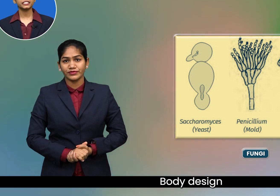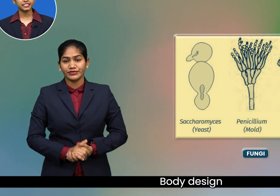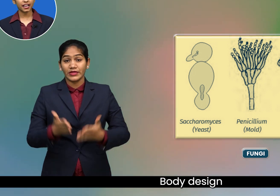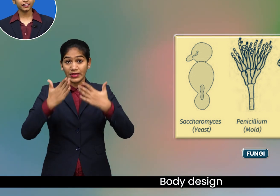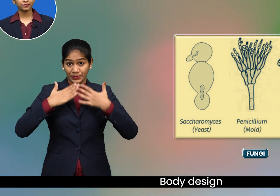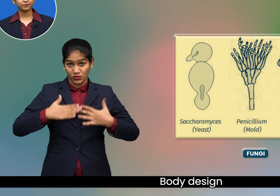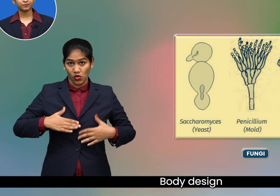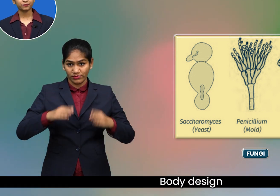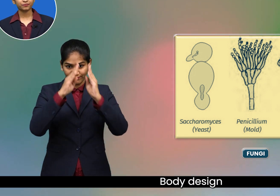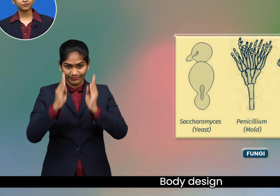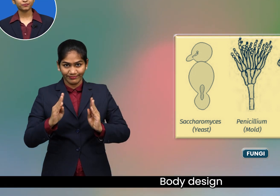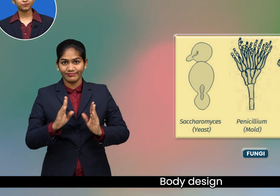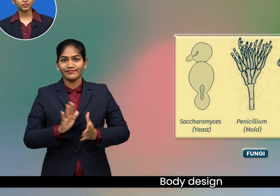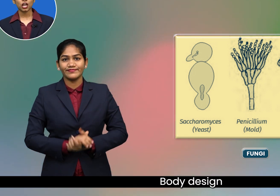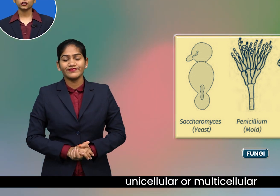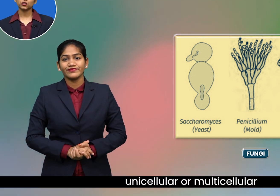Body design,